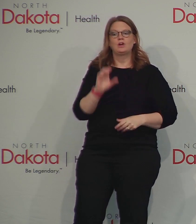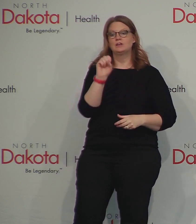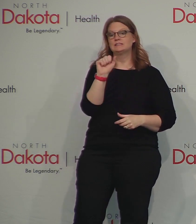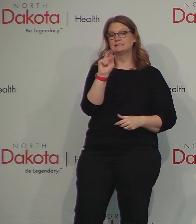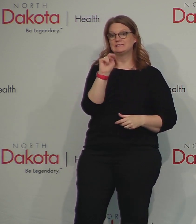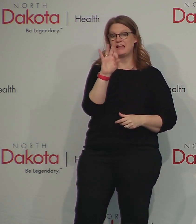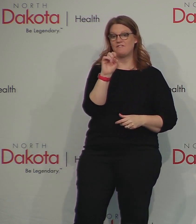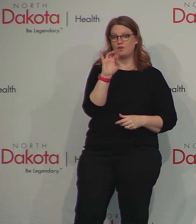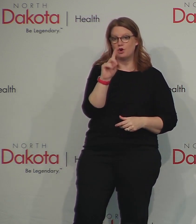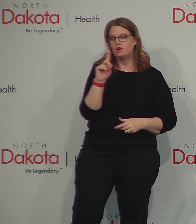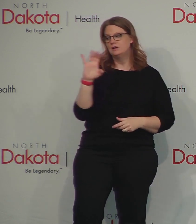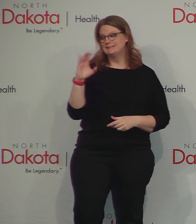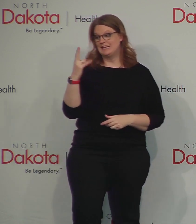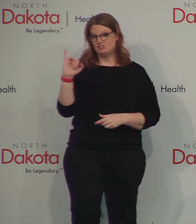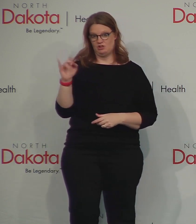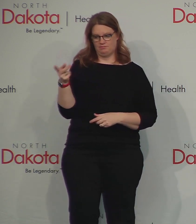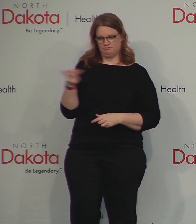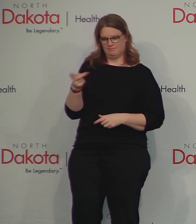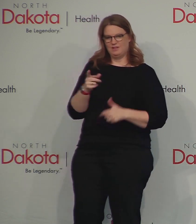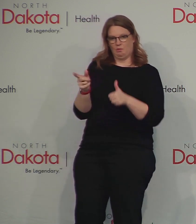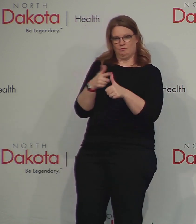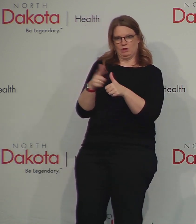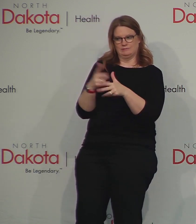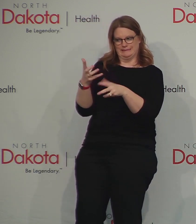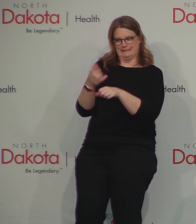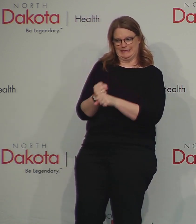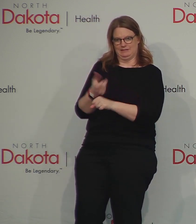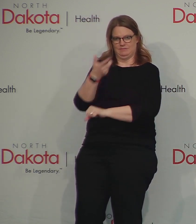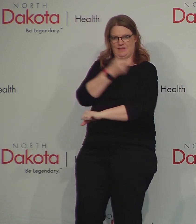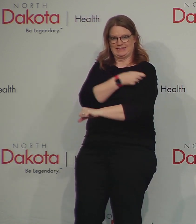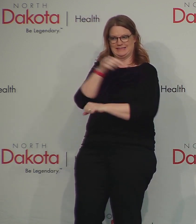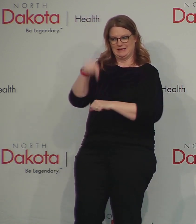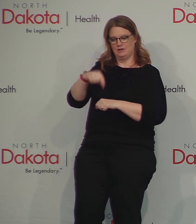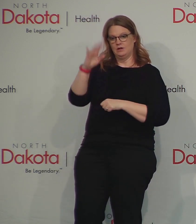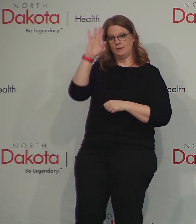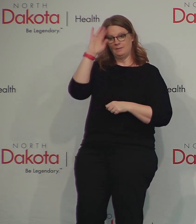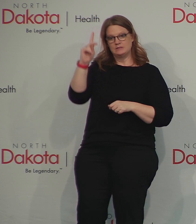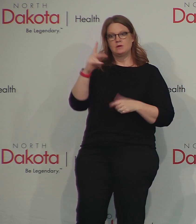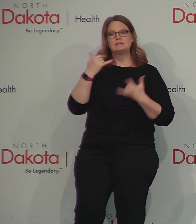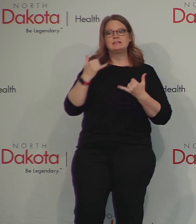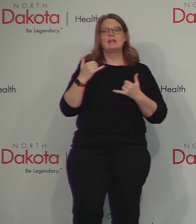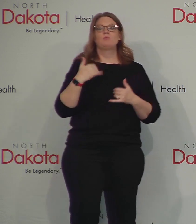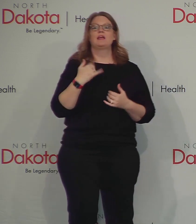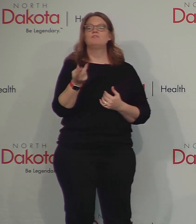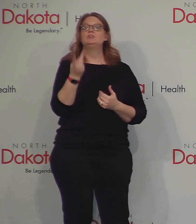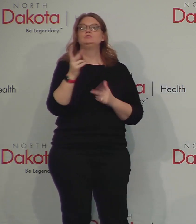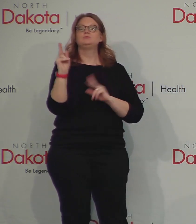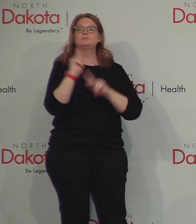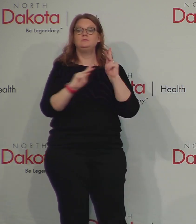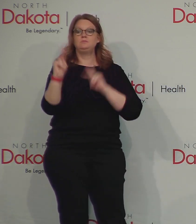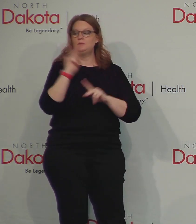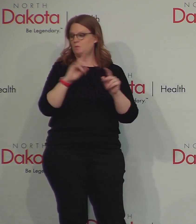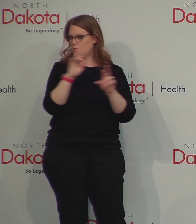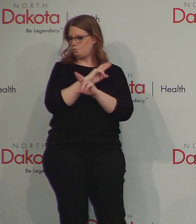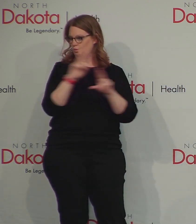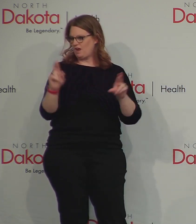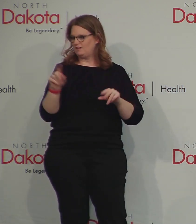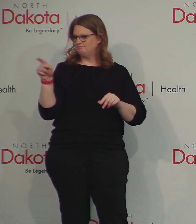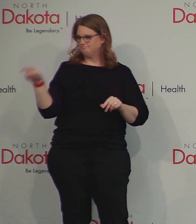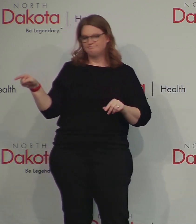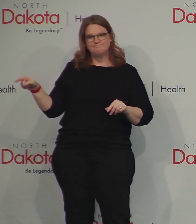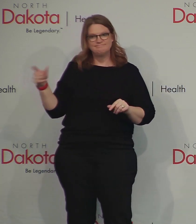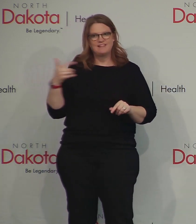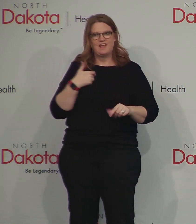and CHI were among the first to receive the vaccine in Bismarck. Today, we've got two individuals that are going to be ready to receive